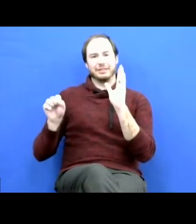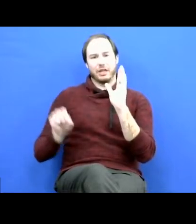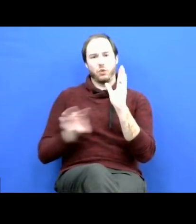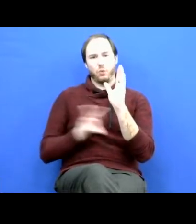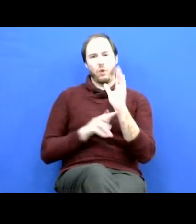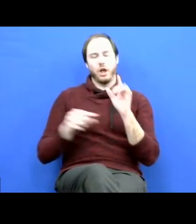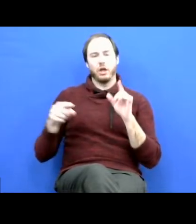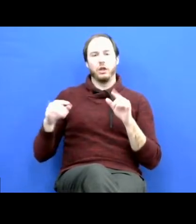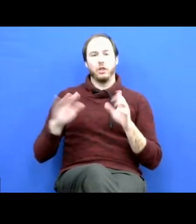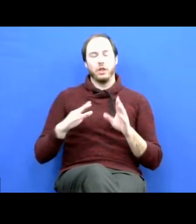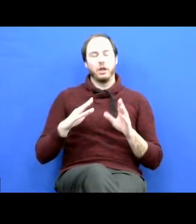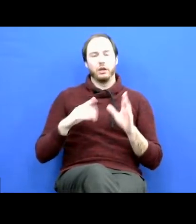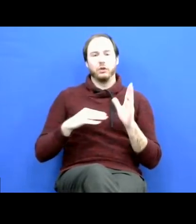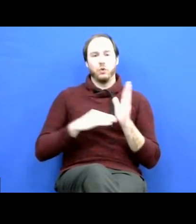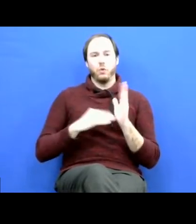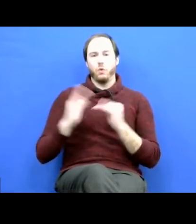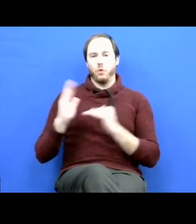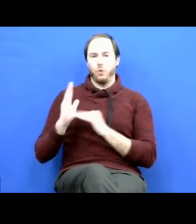Okay.